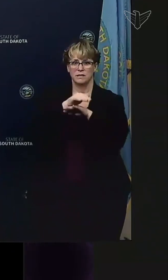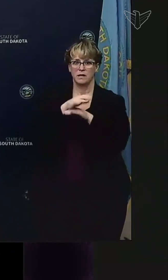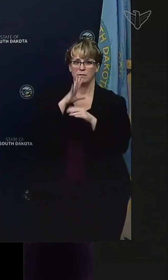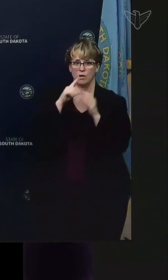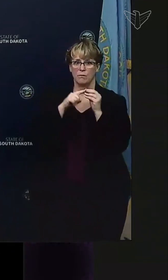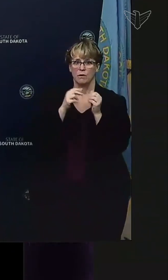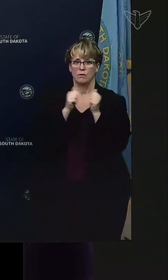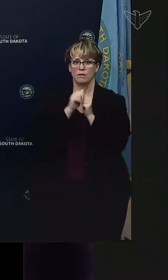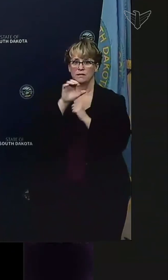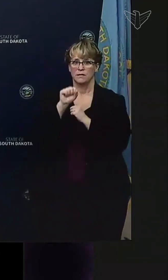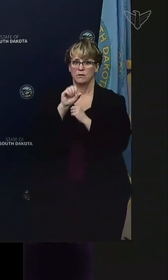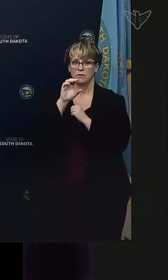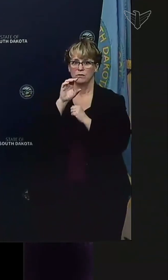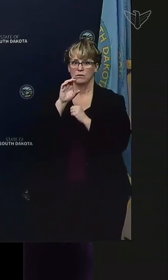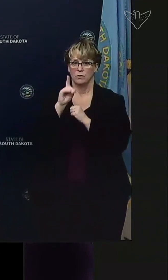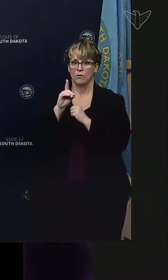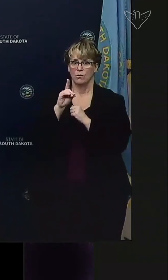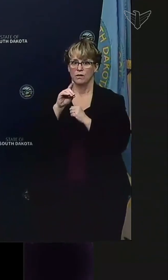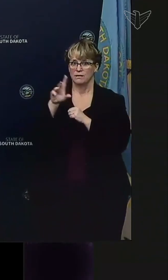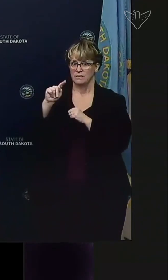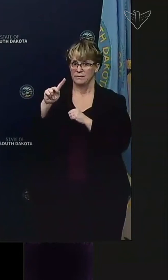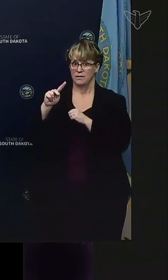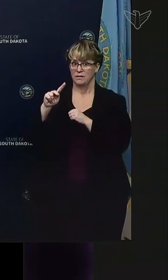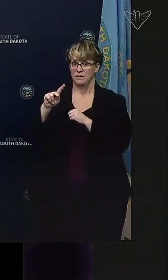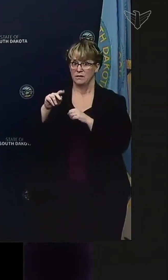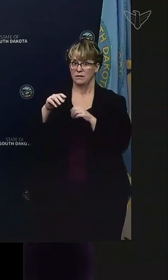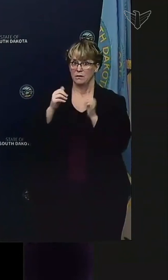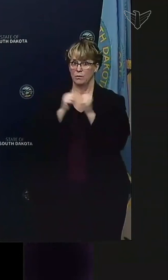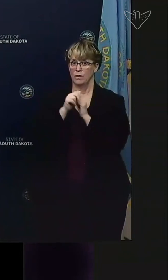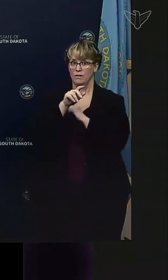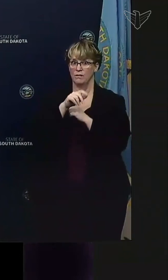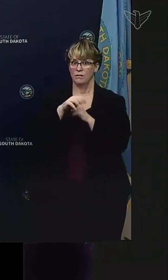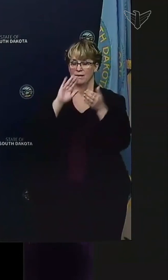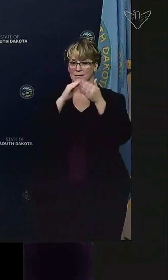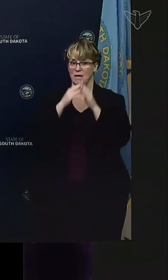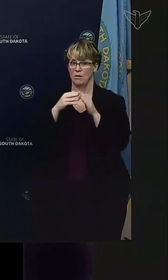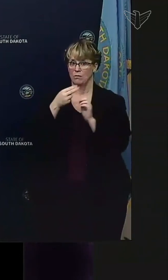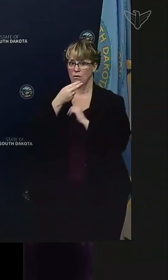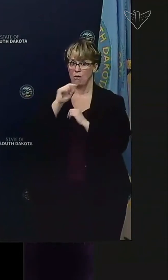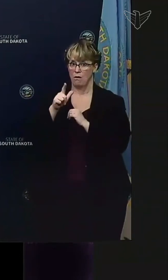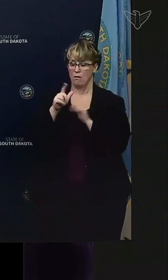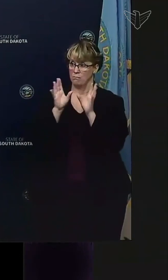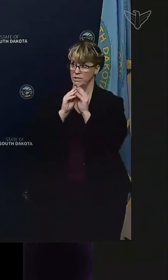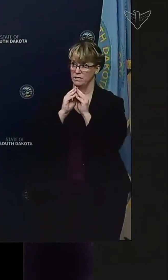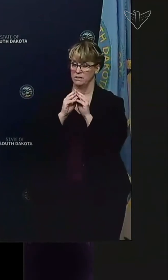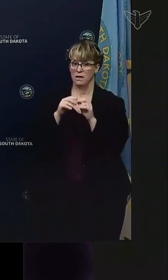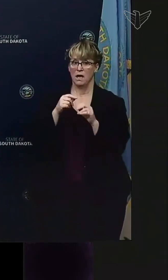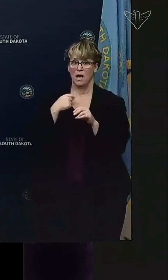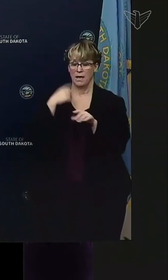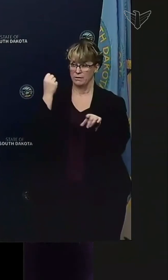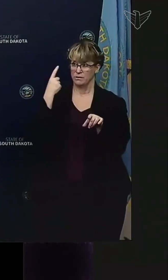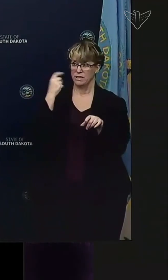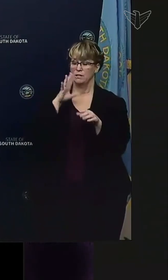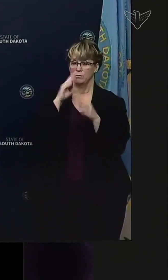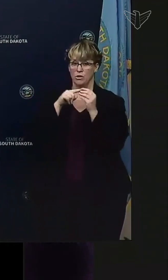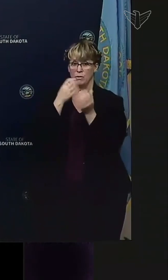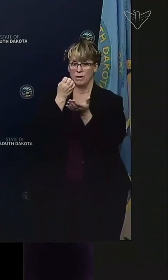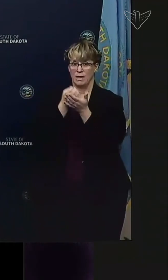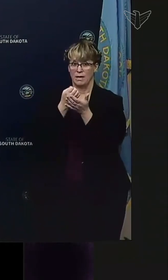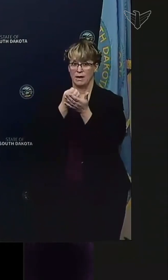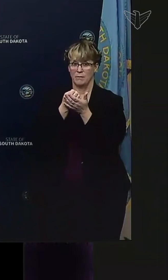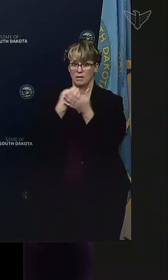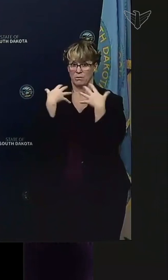TV in a town hall format. Could you give us a little bit of preempt to that? And I understand economic recovery